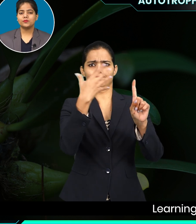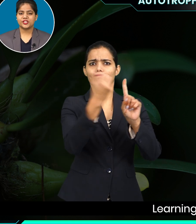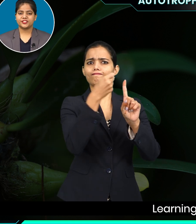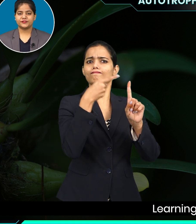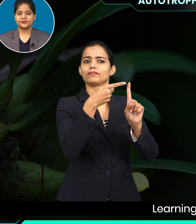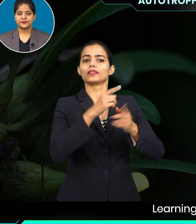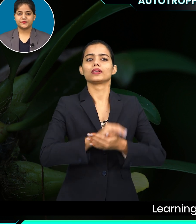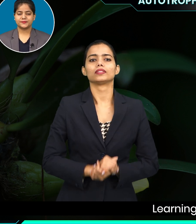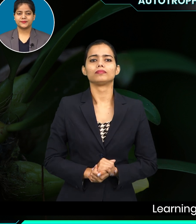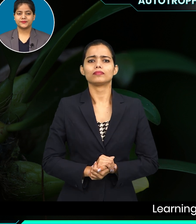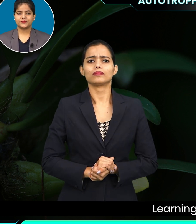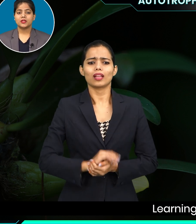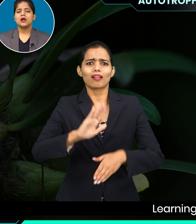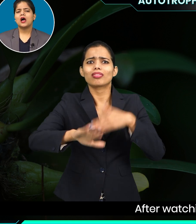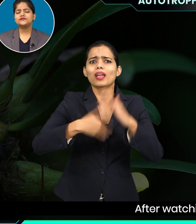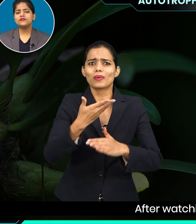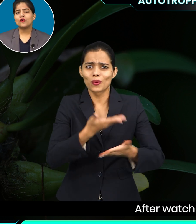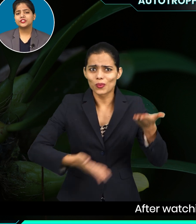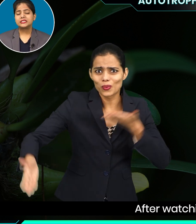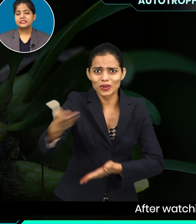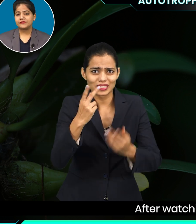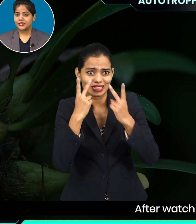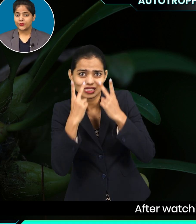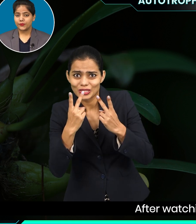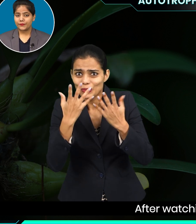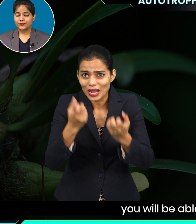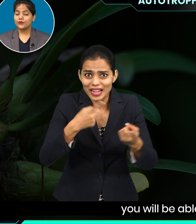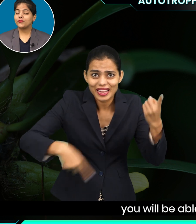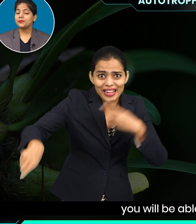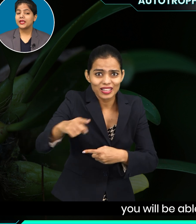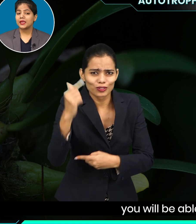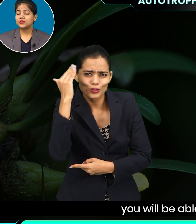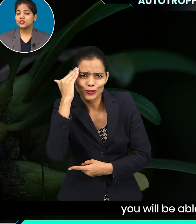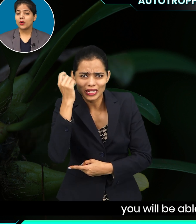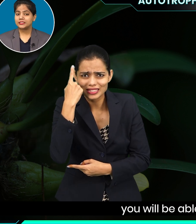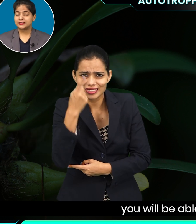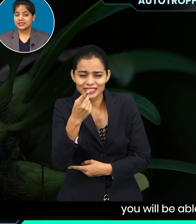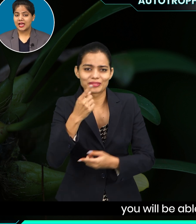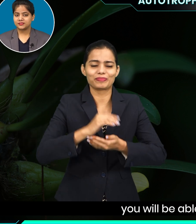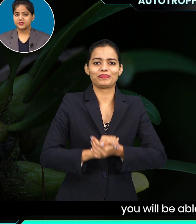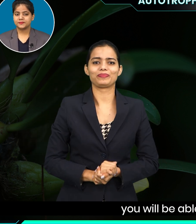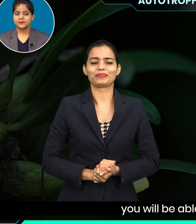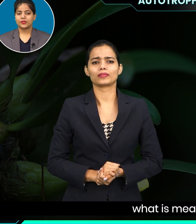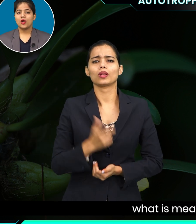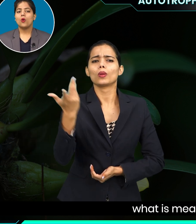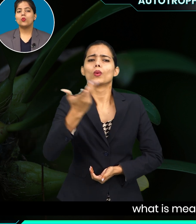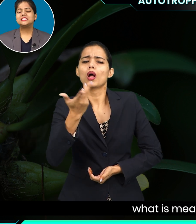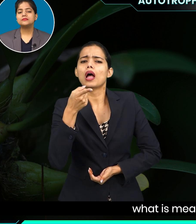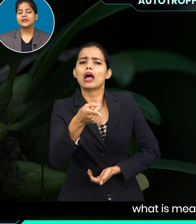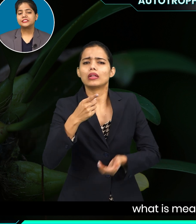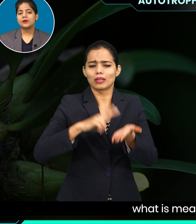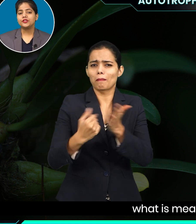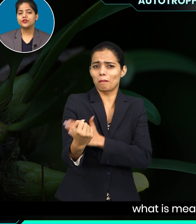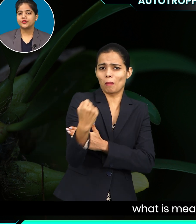learning objective. After watching this video, you will be able to understand what